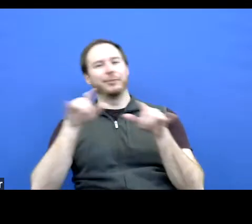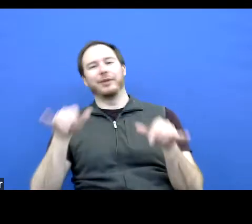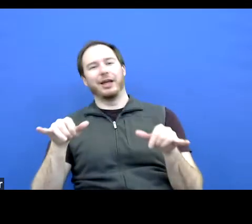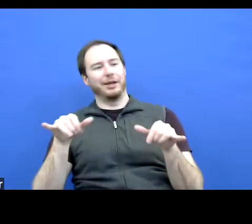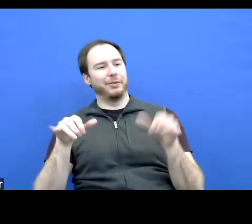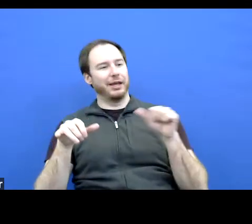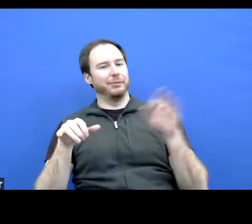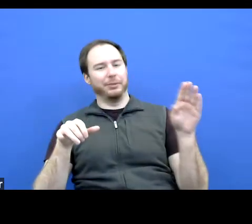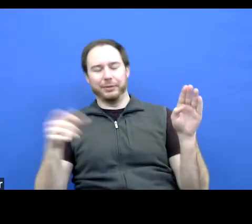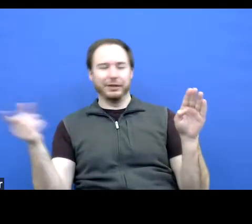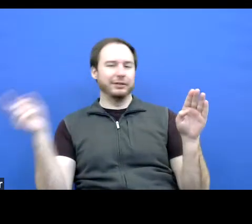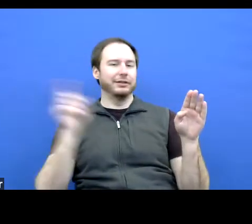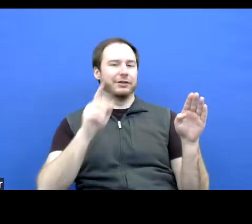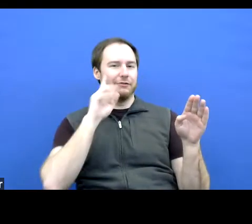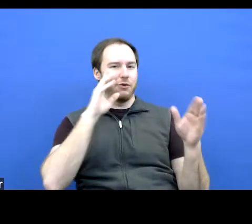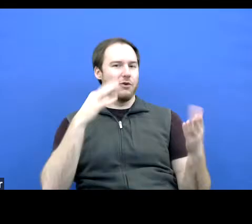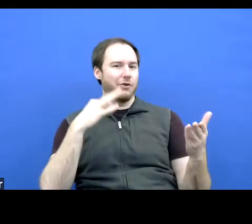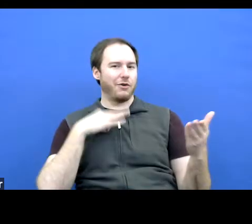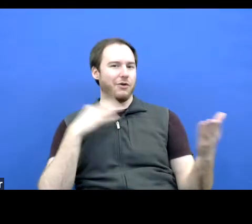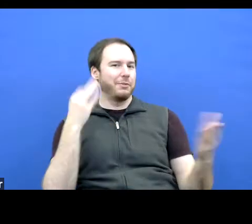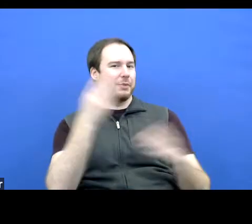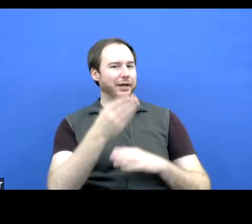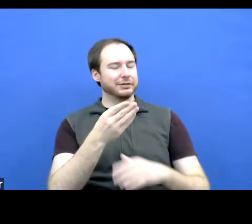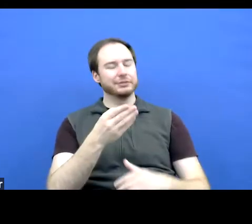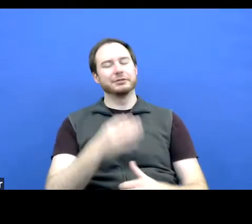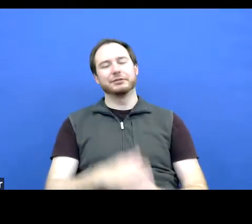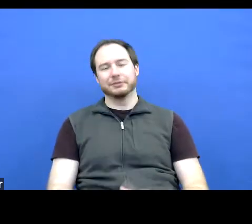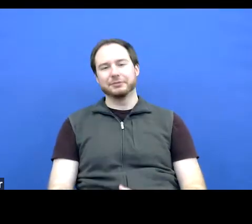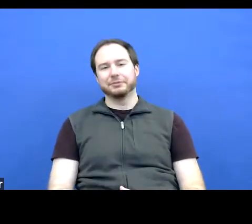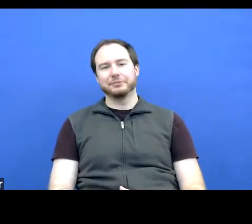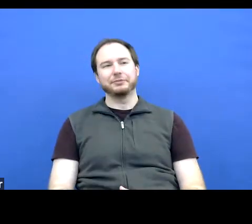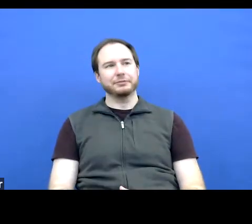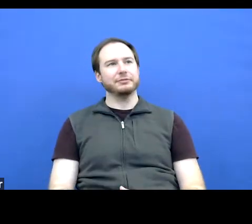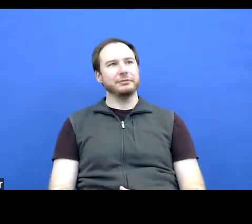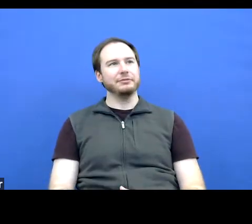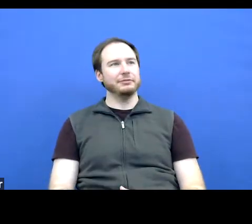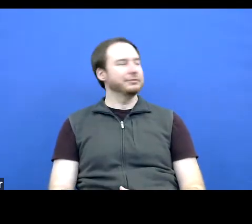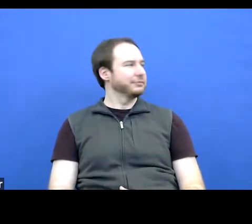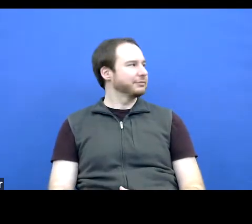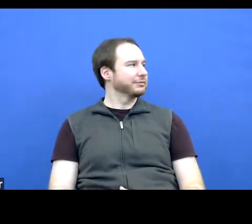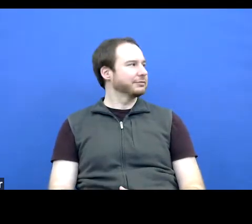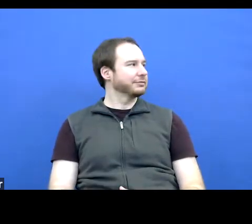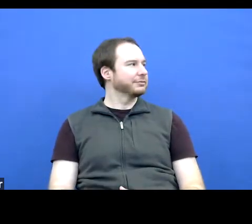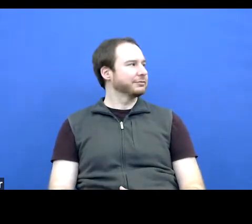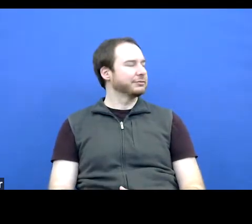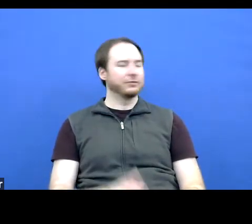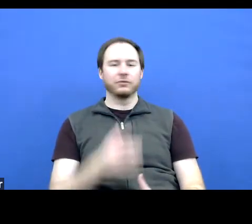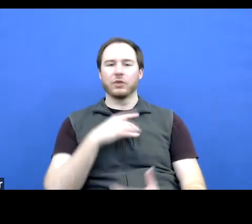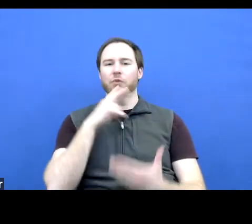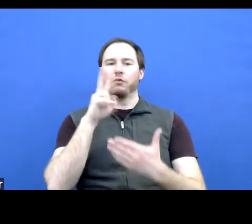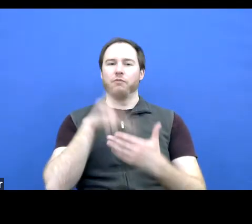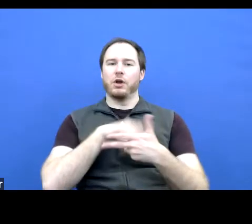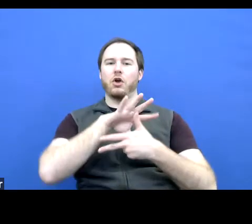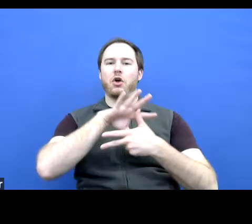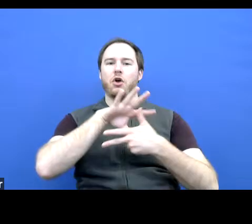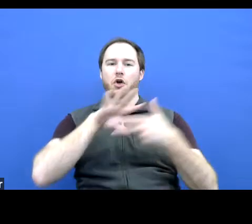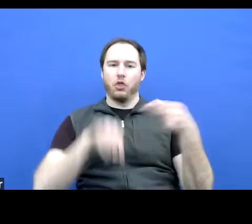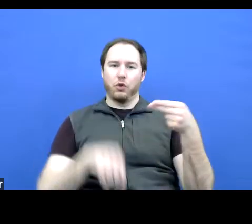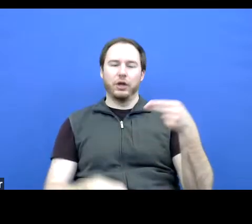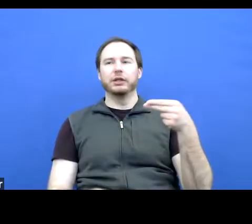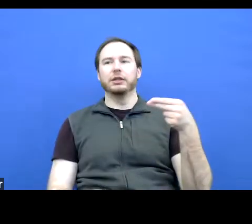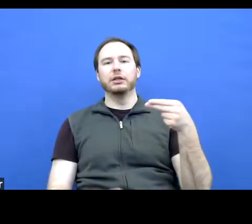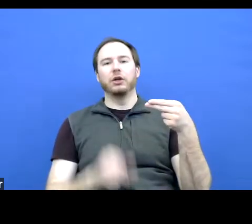present the ABB. So we have up I'm going to read all three since it's